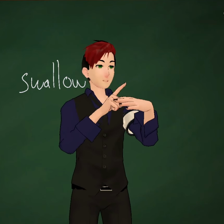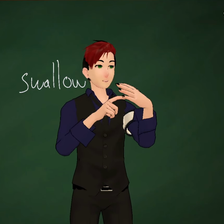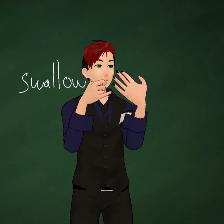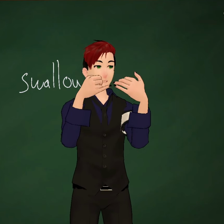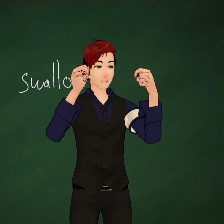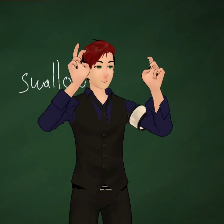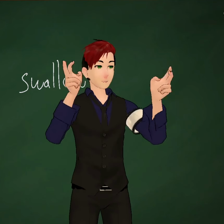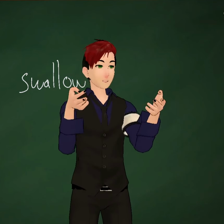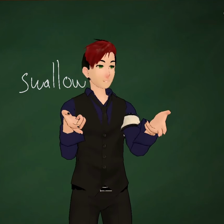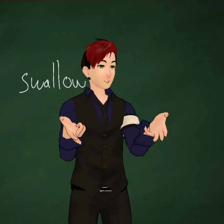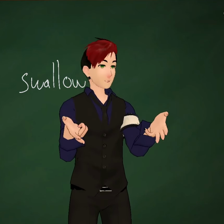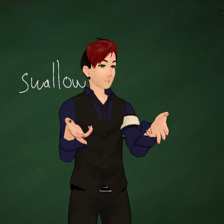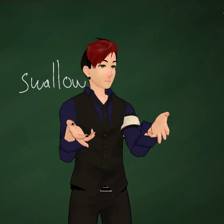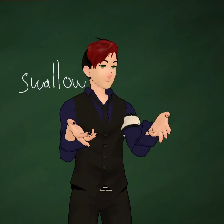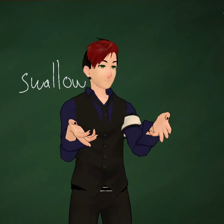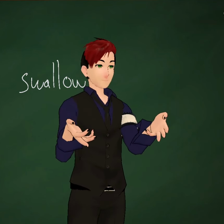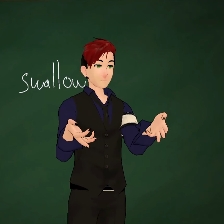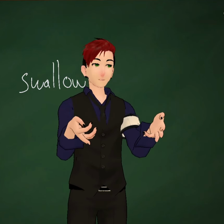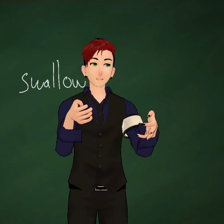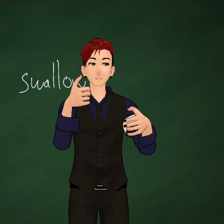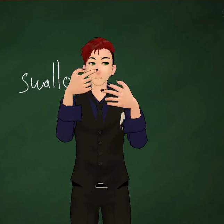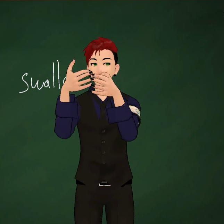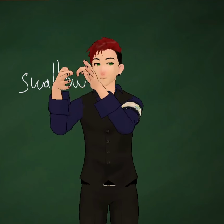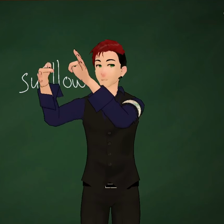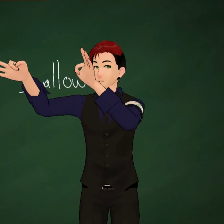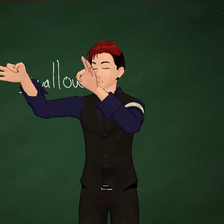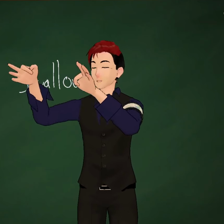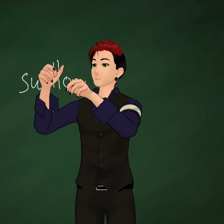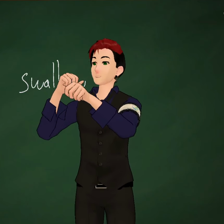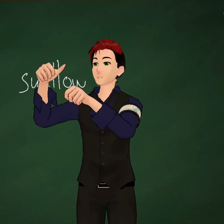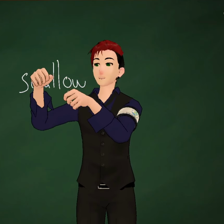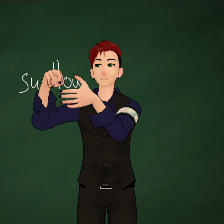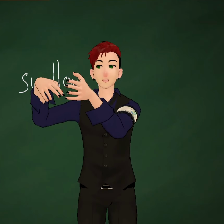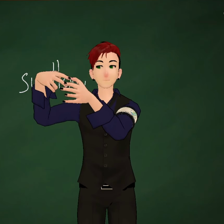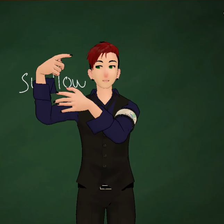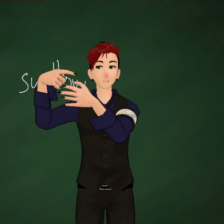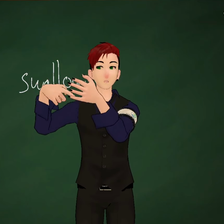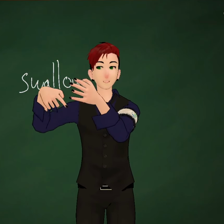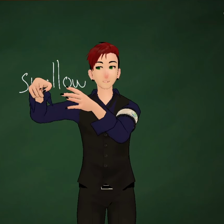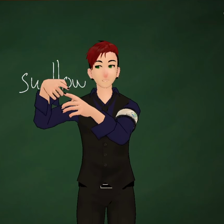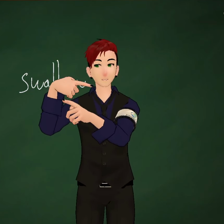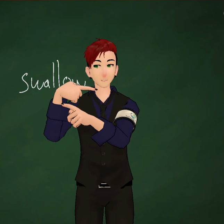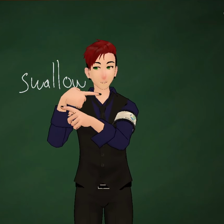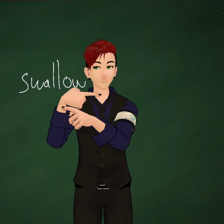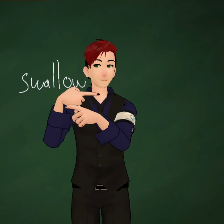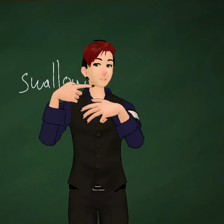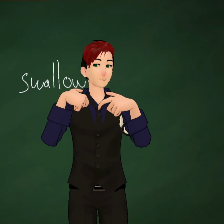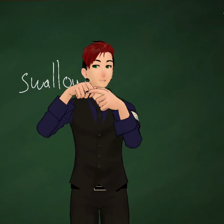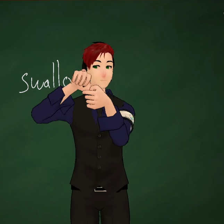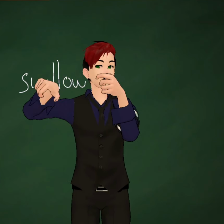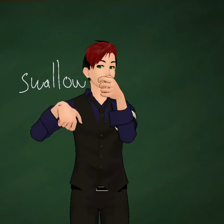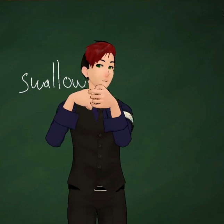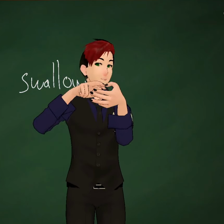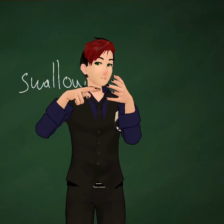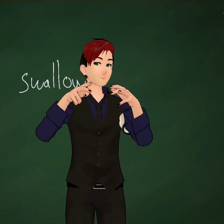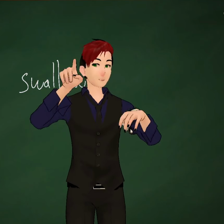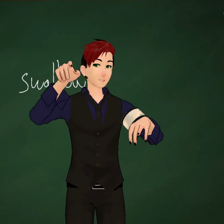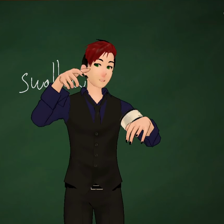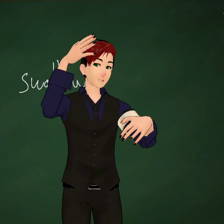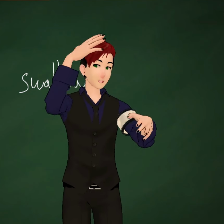is a common ASL idiom. It is a phrase that does not mean what it says. It has a different meaning that you have